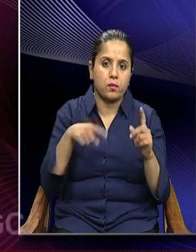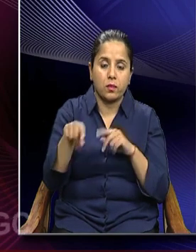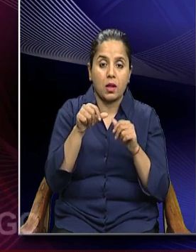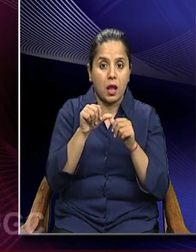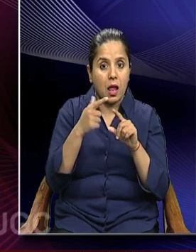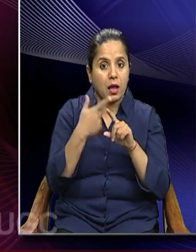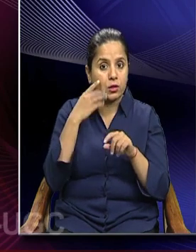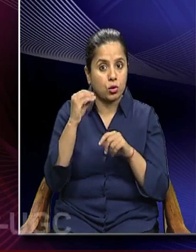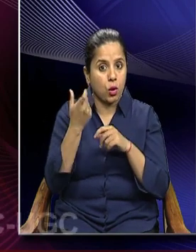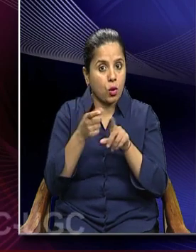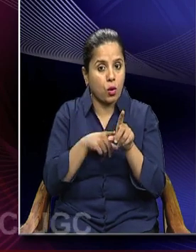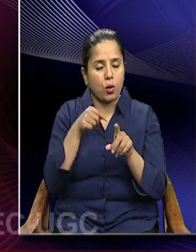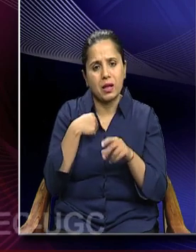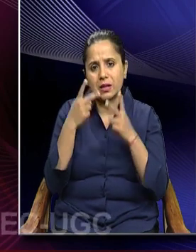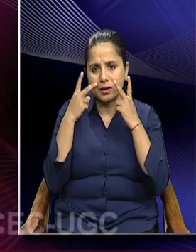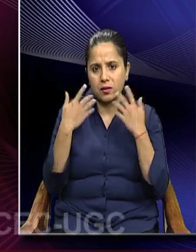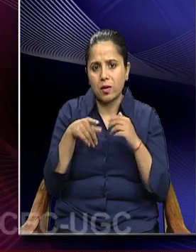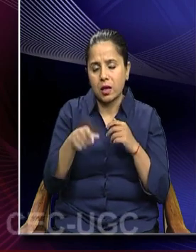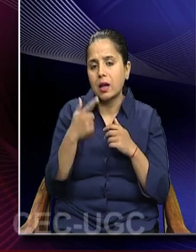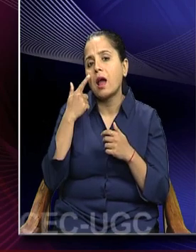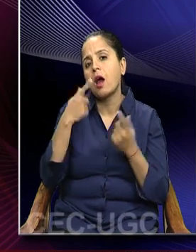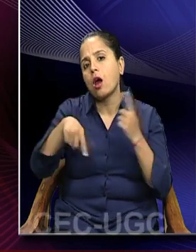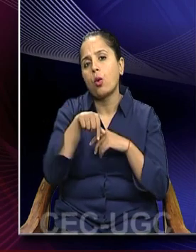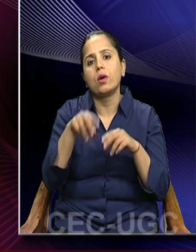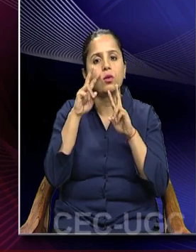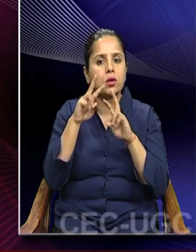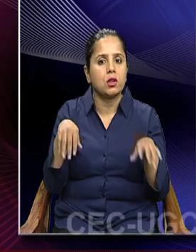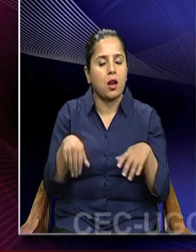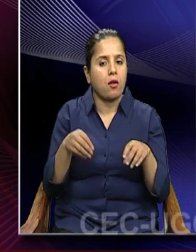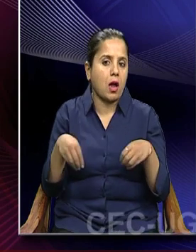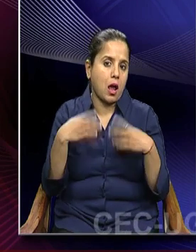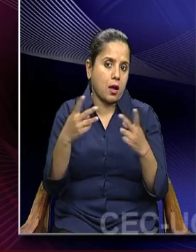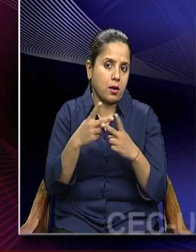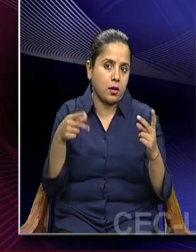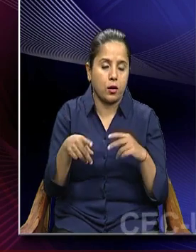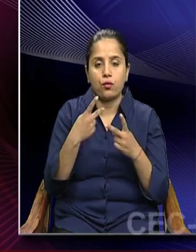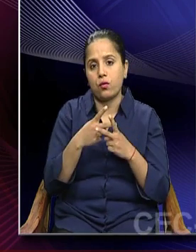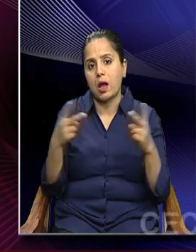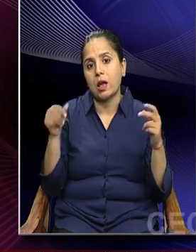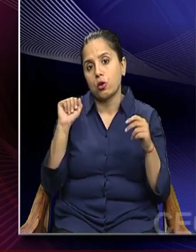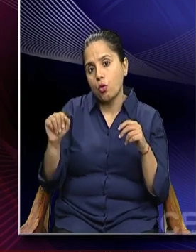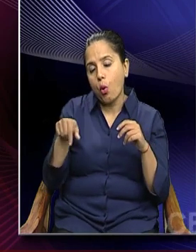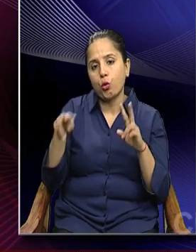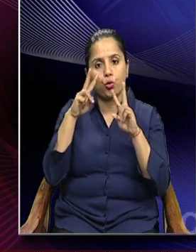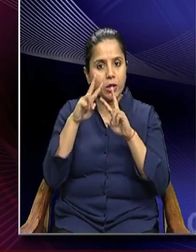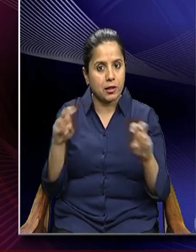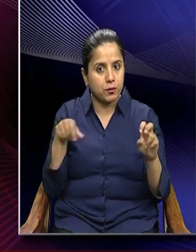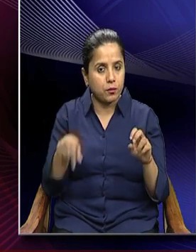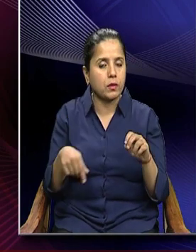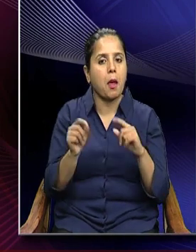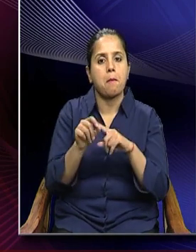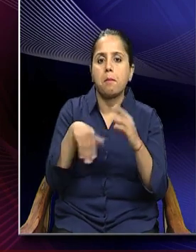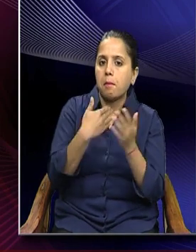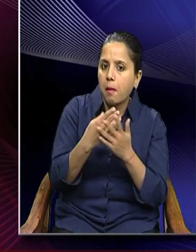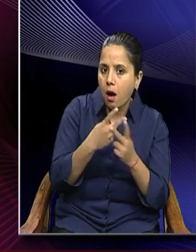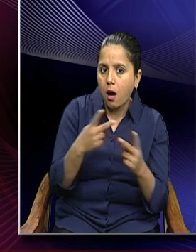as we have seen, examines the value that researcher assigns to various elements of research, including